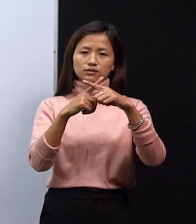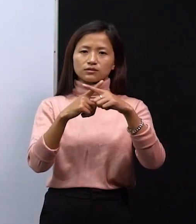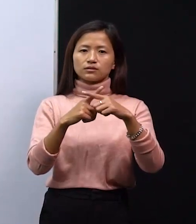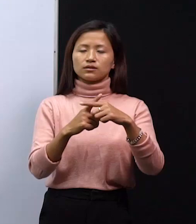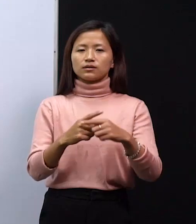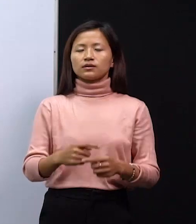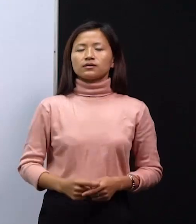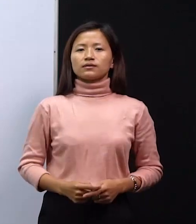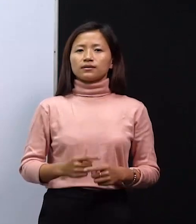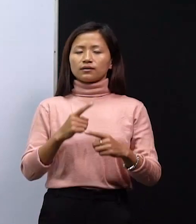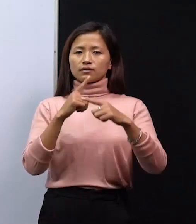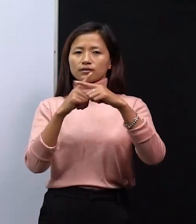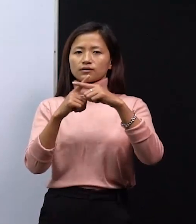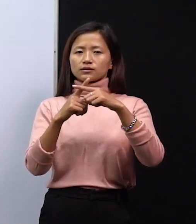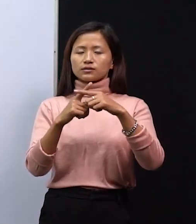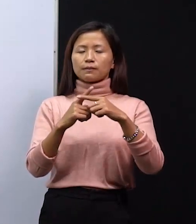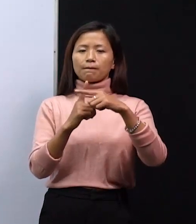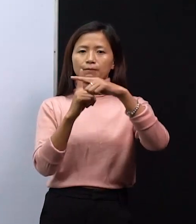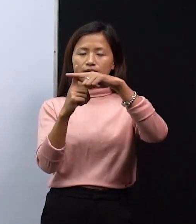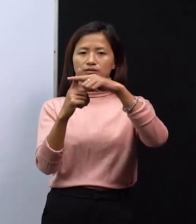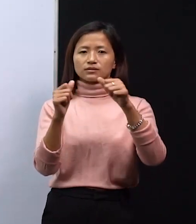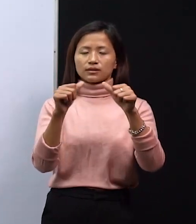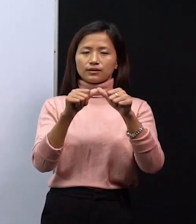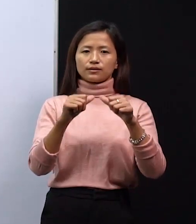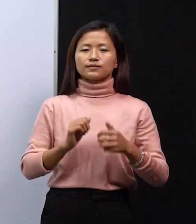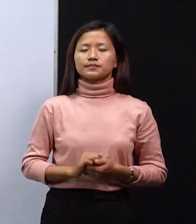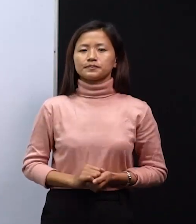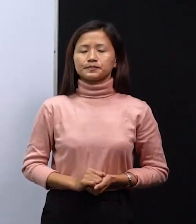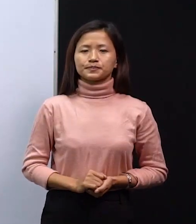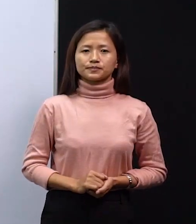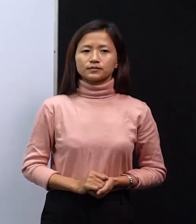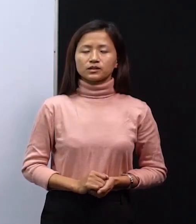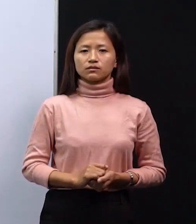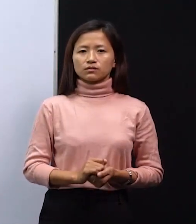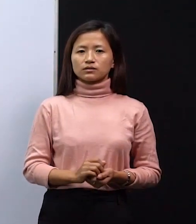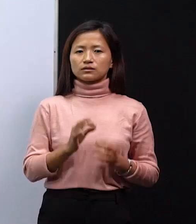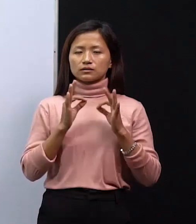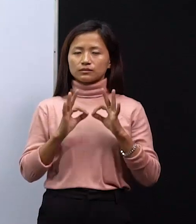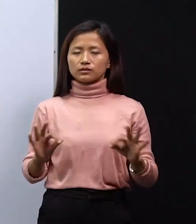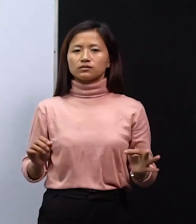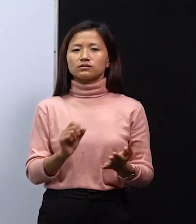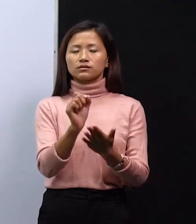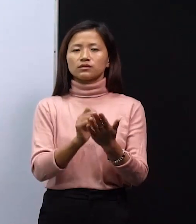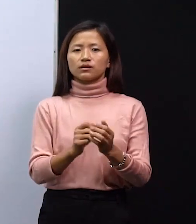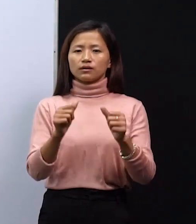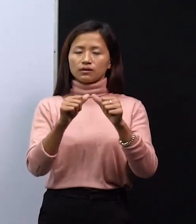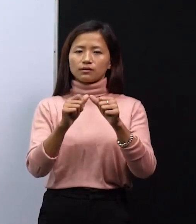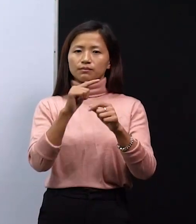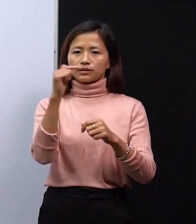x plus a. Or, sorry, we can simply write it as a minus